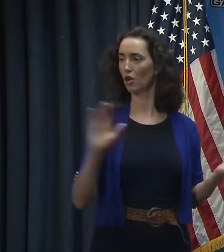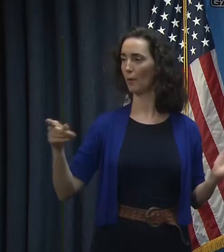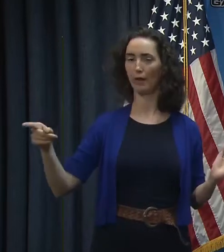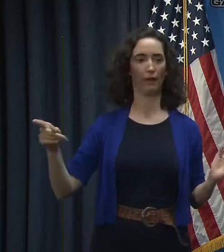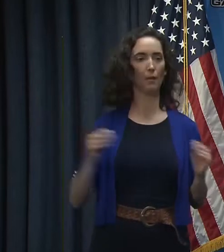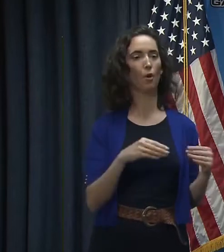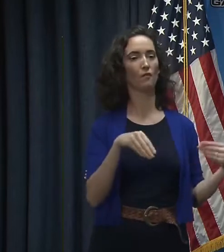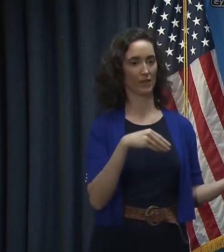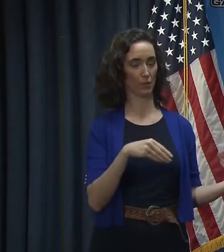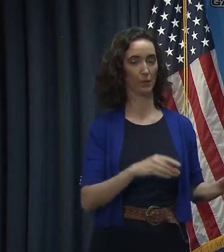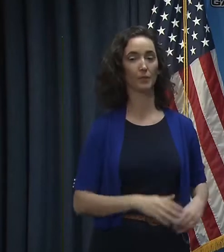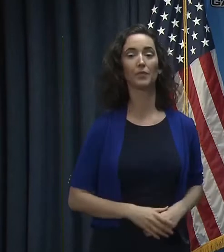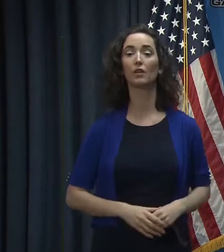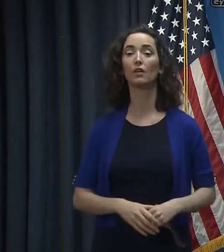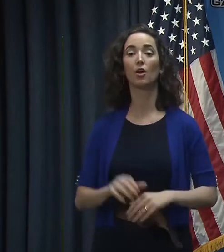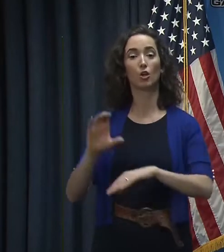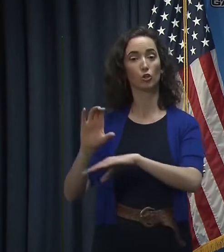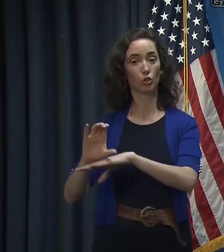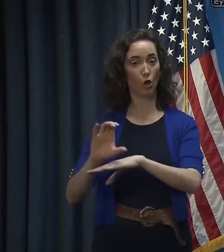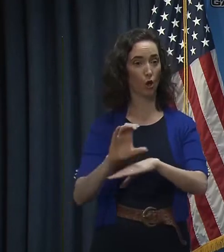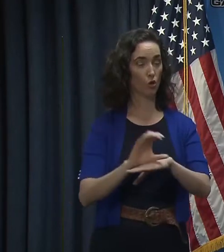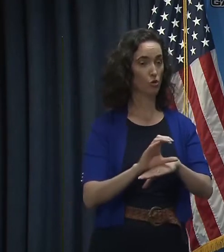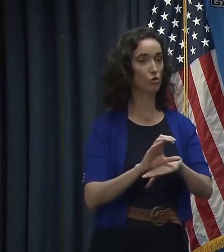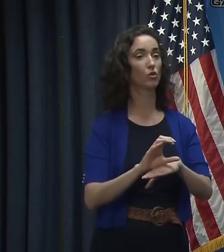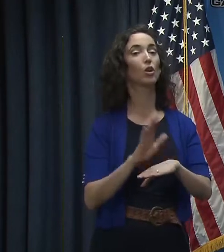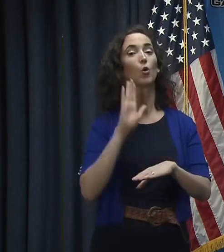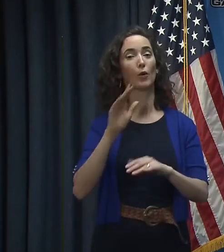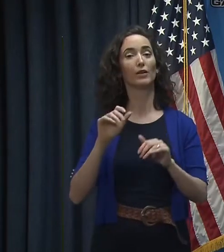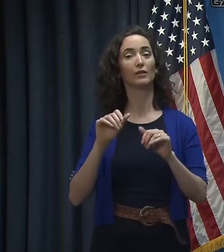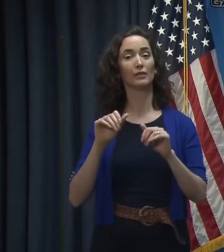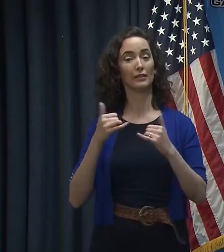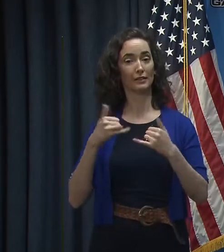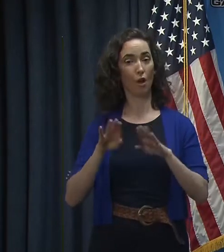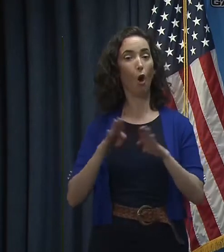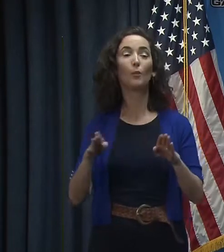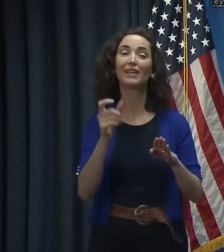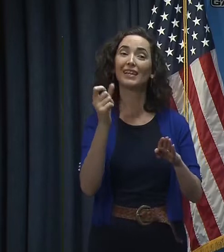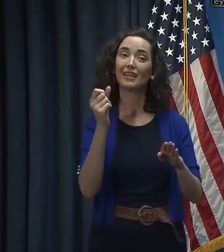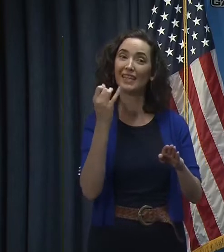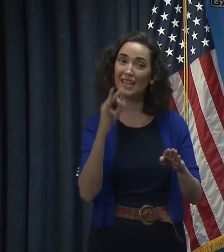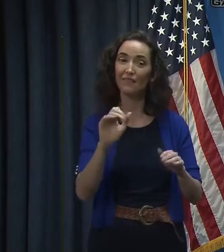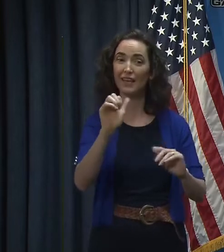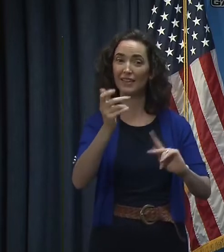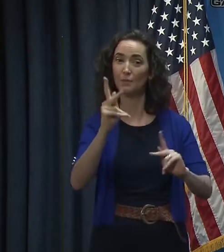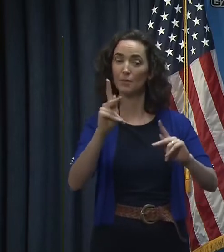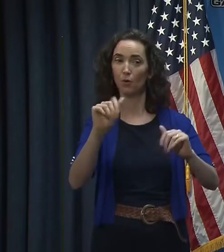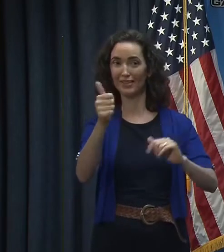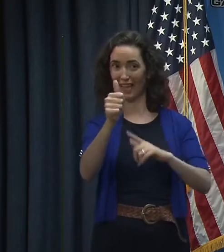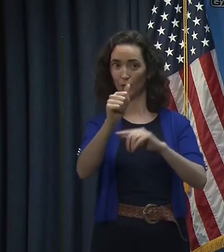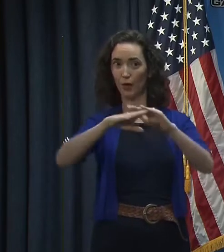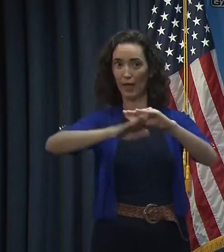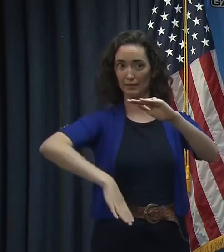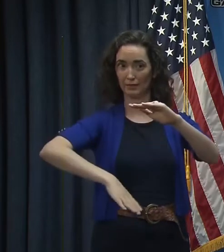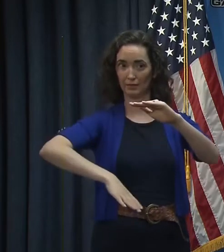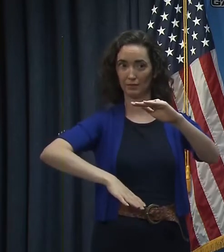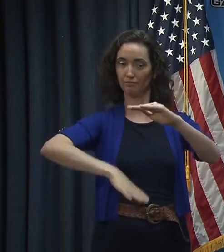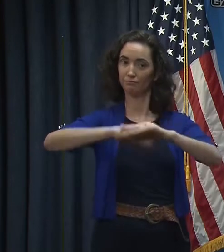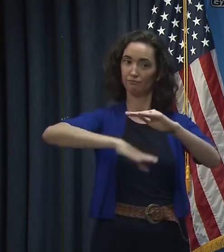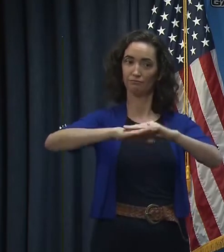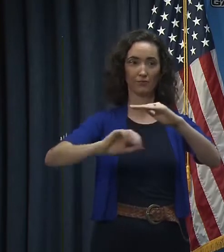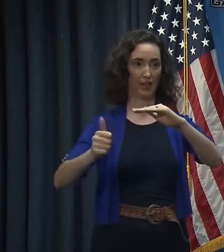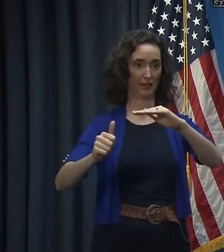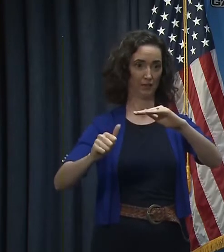Places of worship will also remain open with a 10-person limit, so that has not changed. There are 3